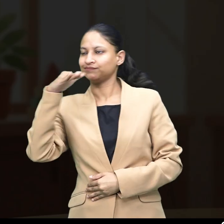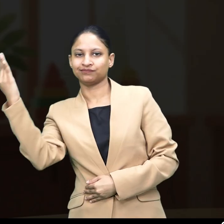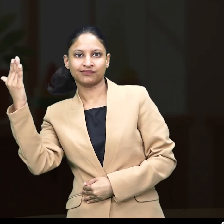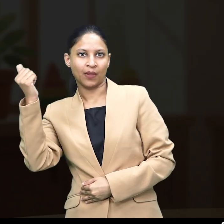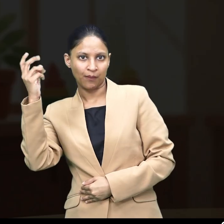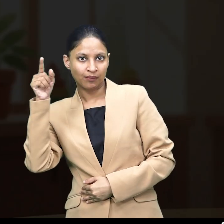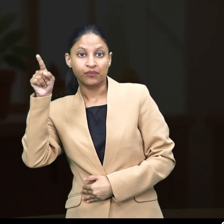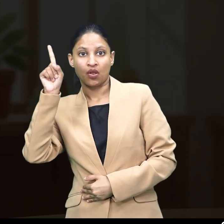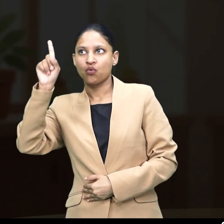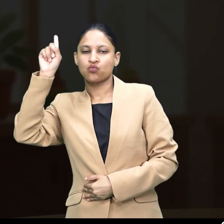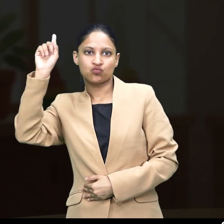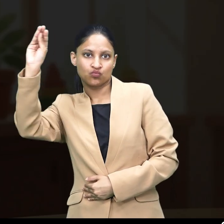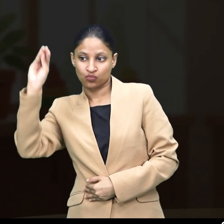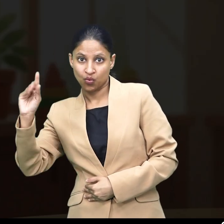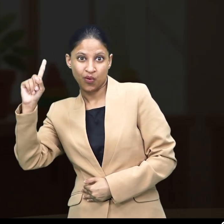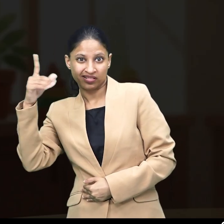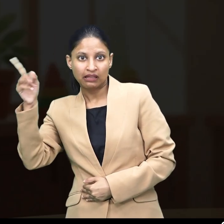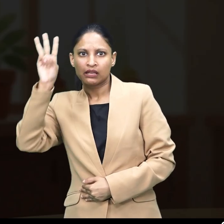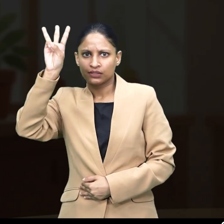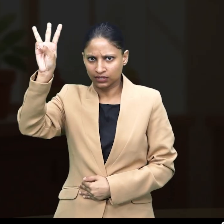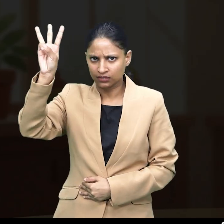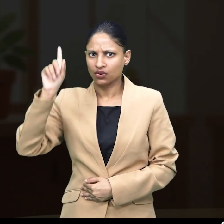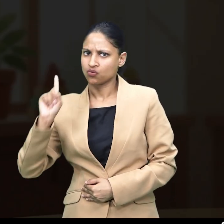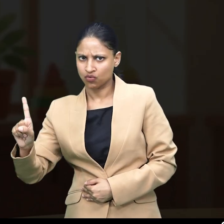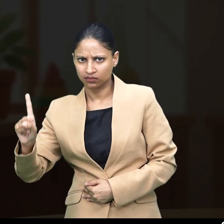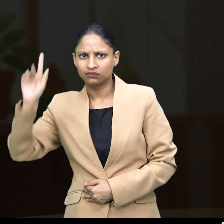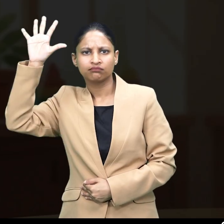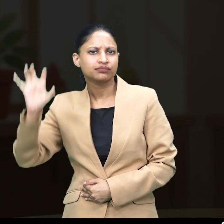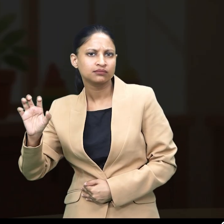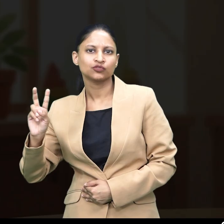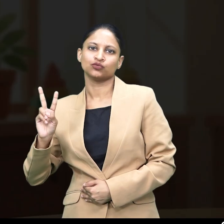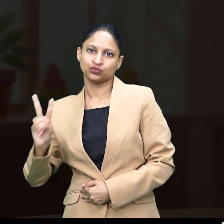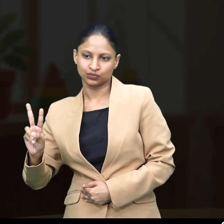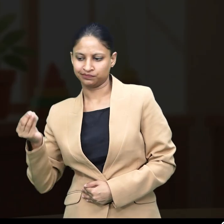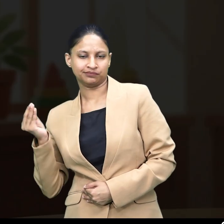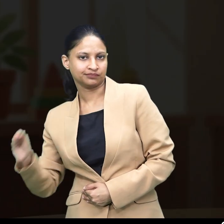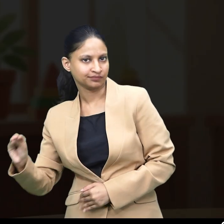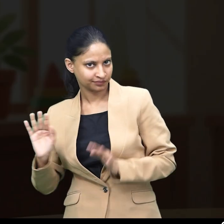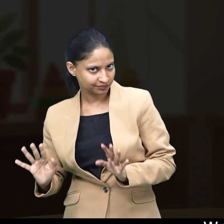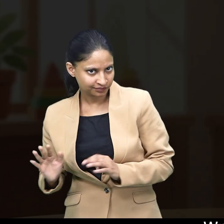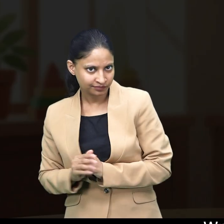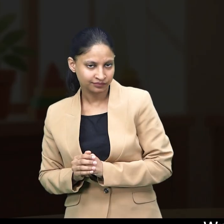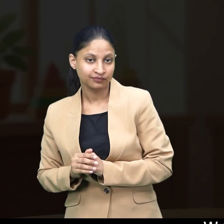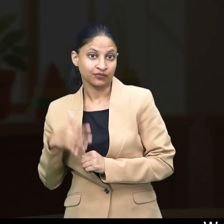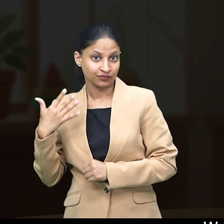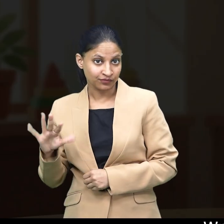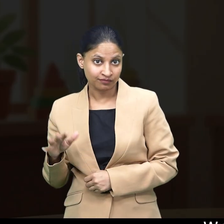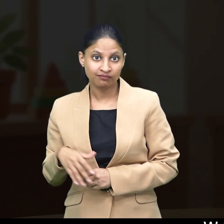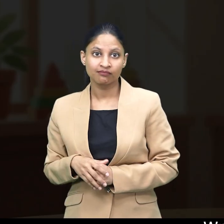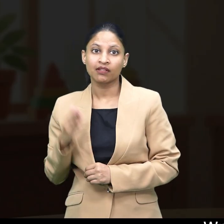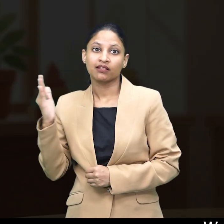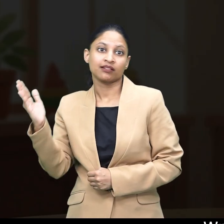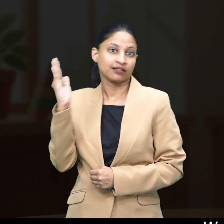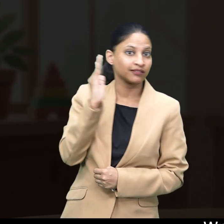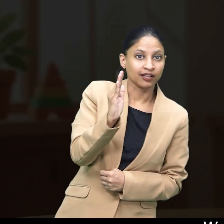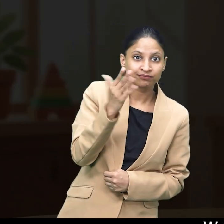Step 1. Ones. 3 minus 1 is equal to 2. Write 2 in the ones place.